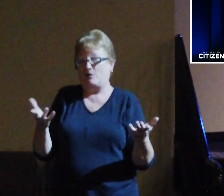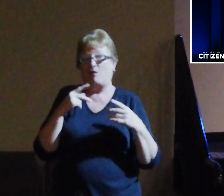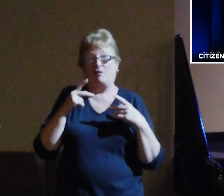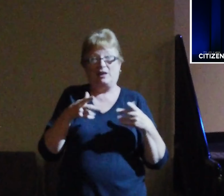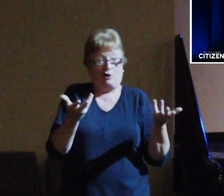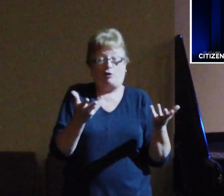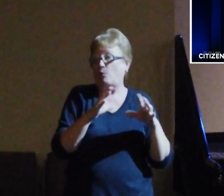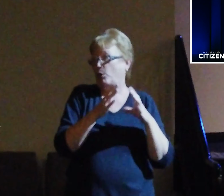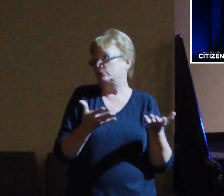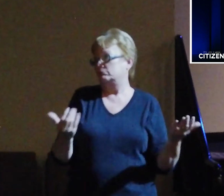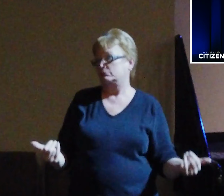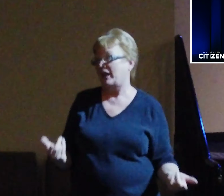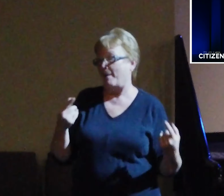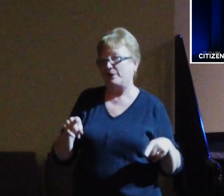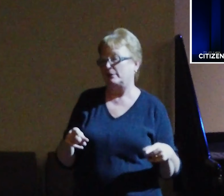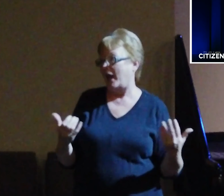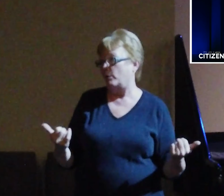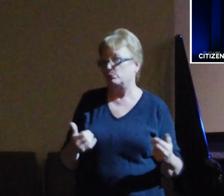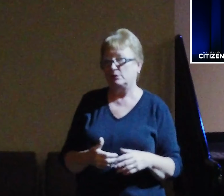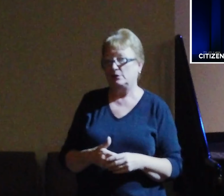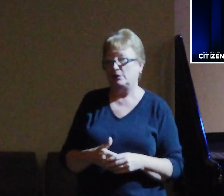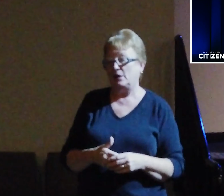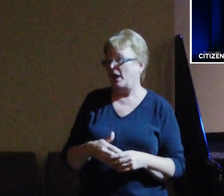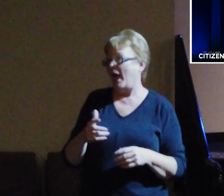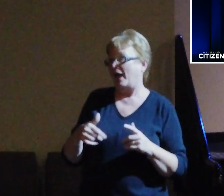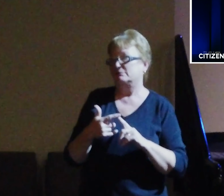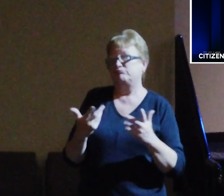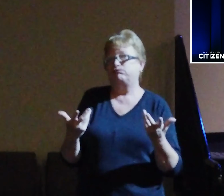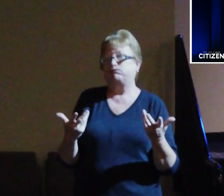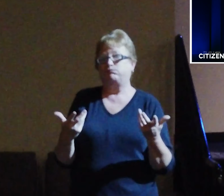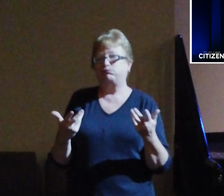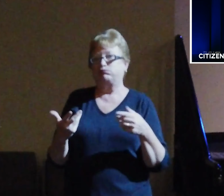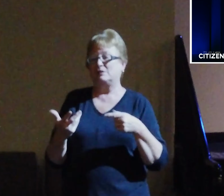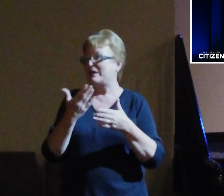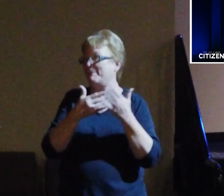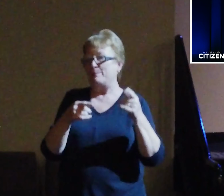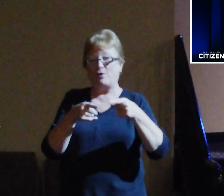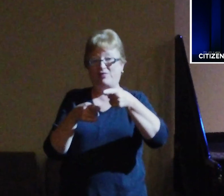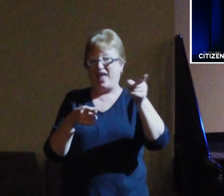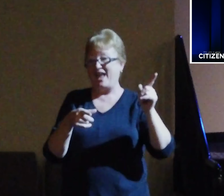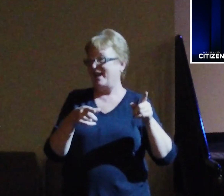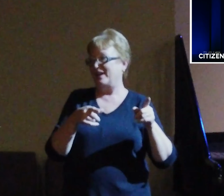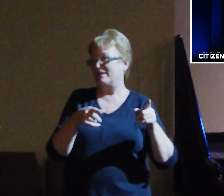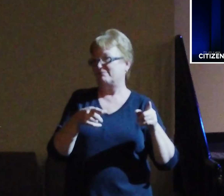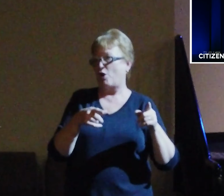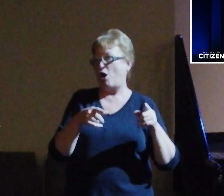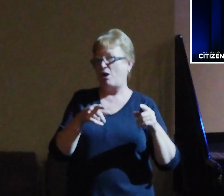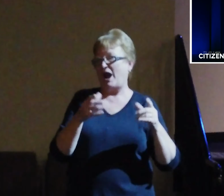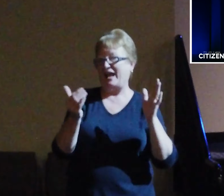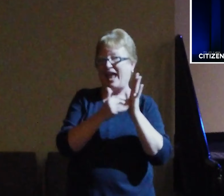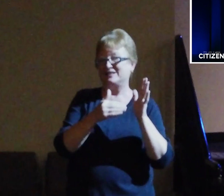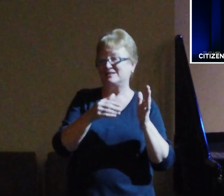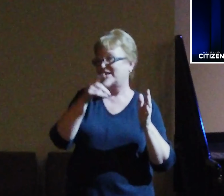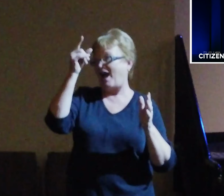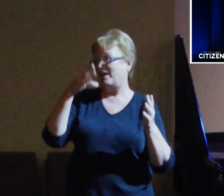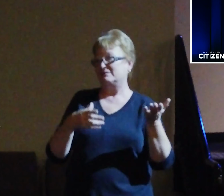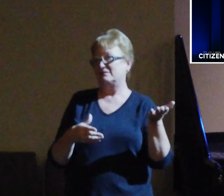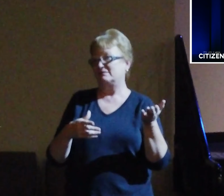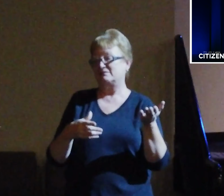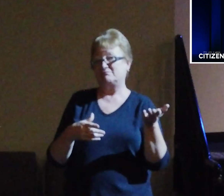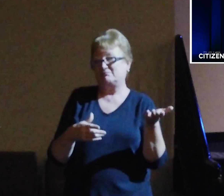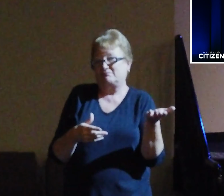at this time. And its forces are made up of those who oppose Christ, whether they realize it or